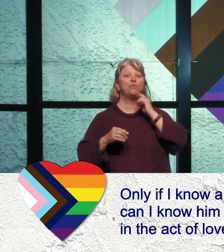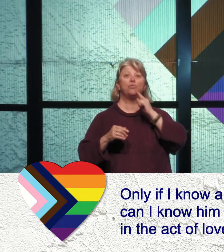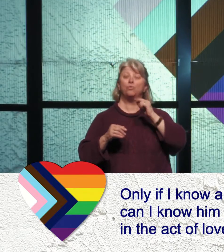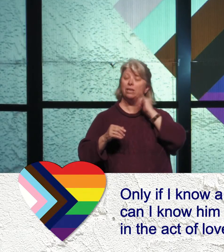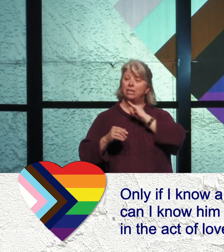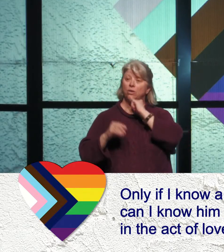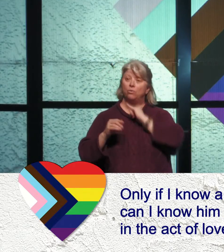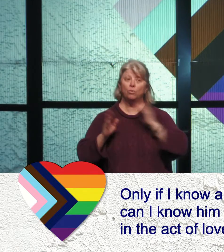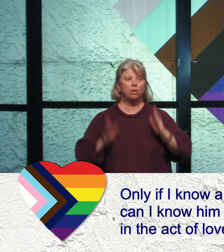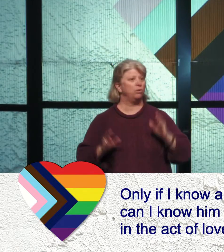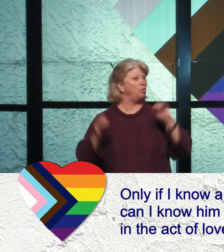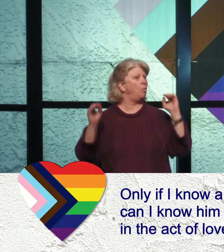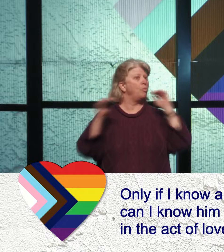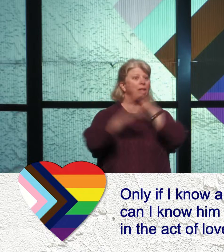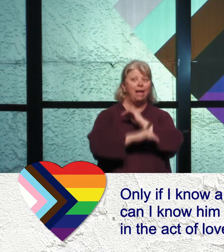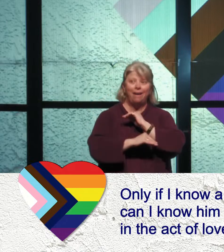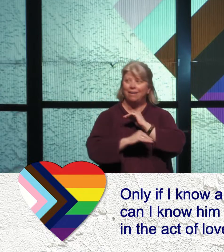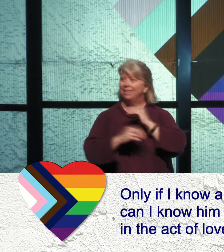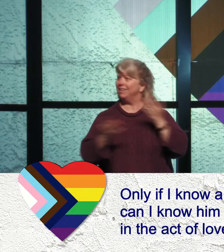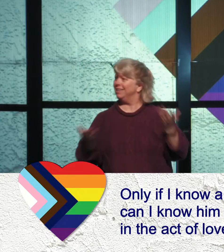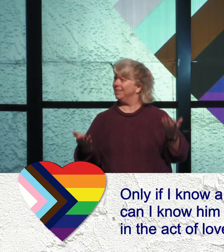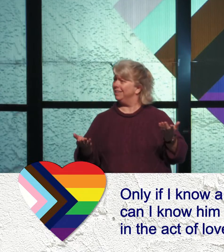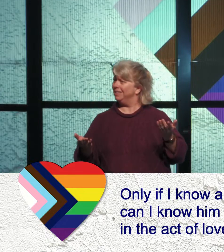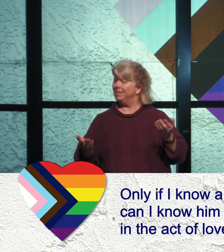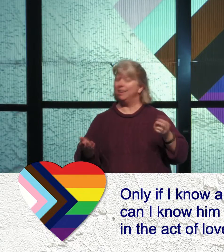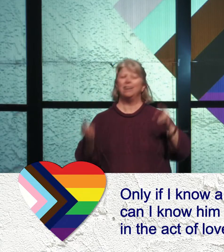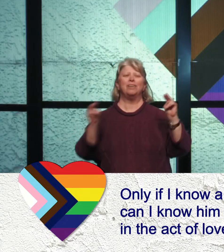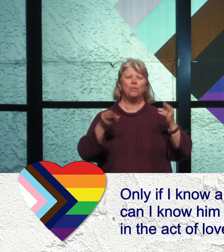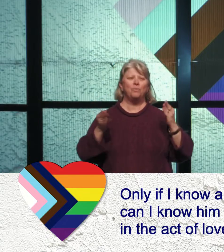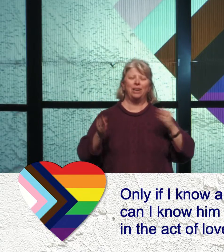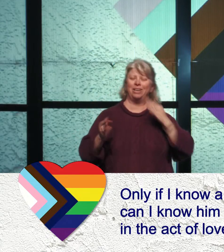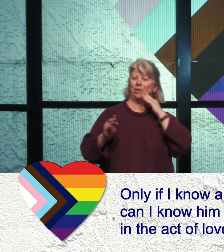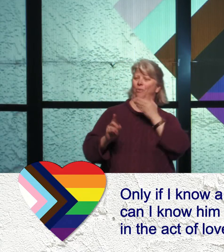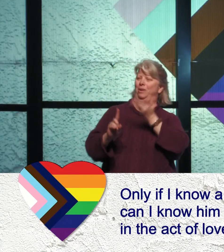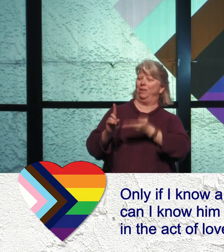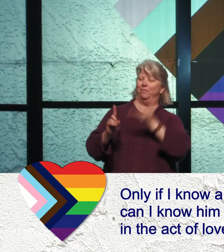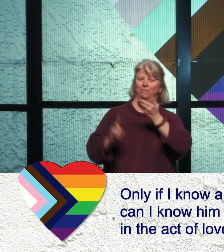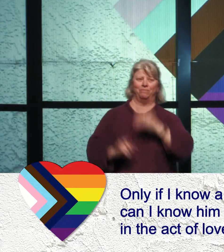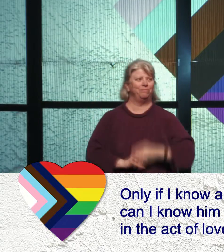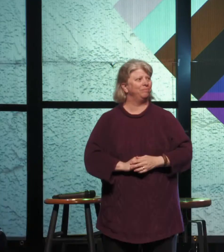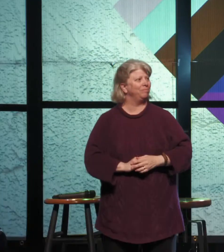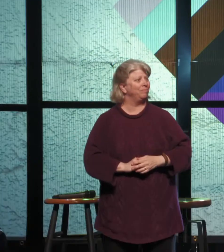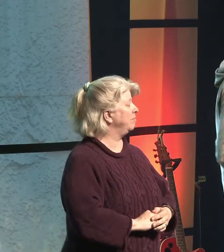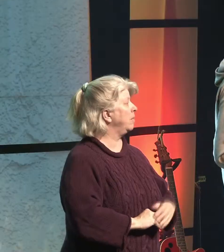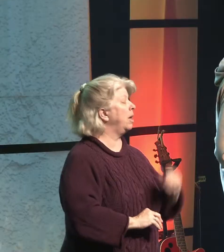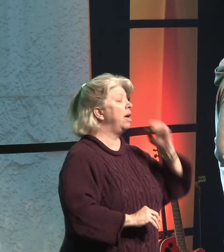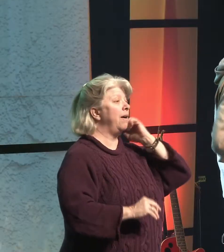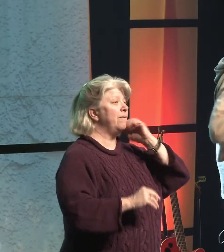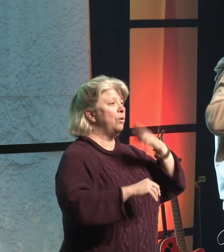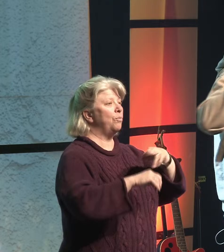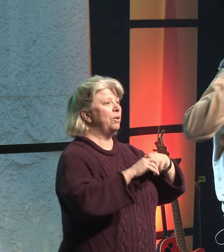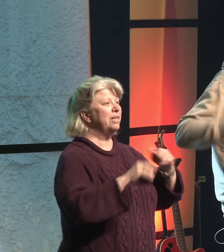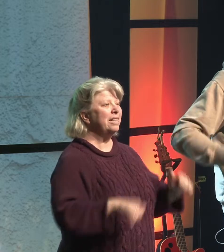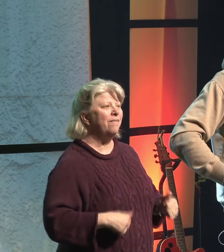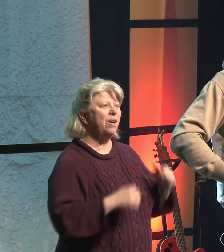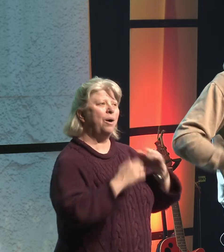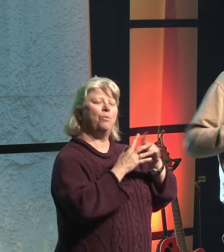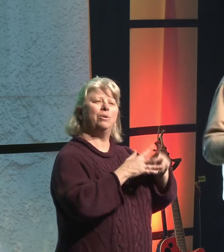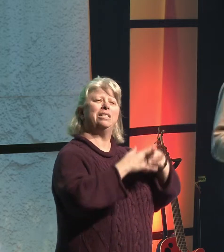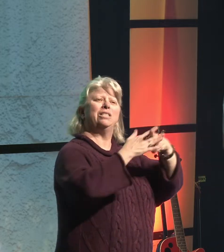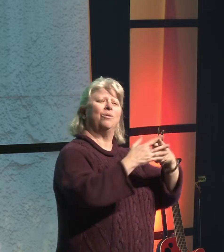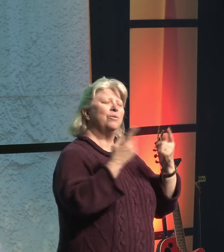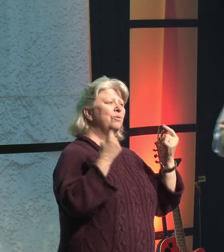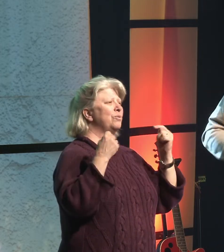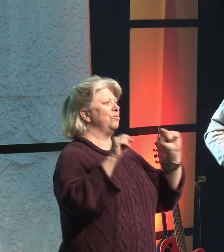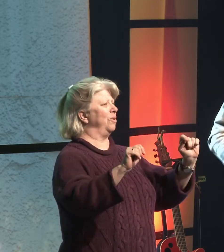Israelite. No deceit in him. Like there's an objective way of knowing him. And so in our everyday normal lives, how do we start to